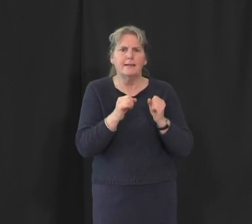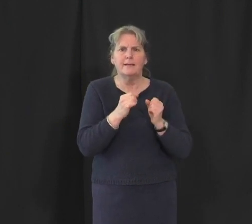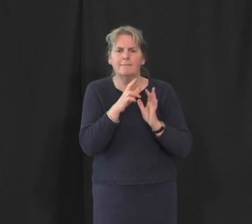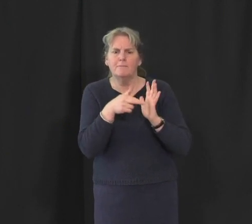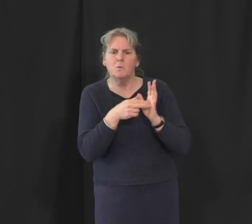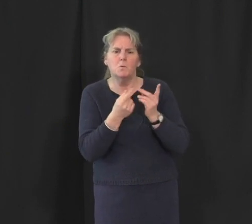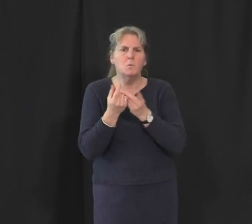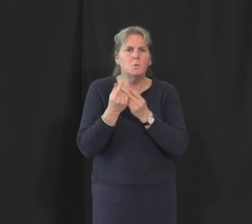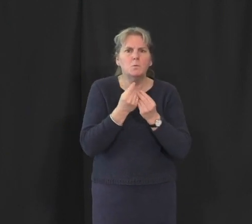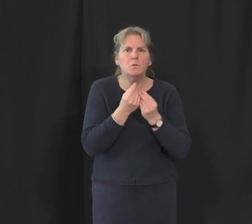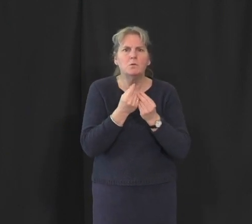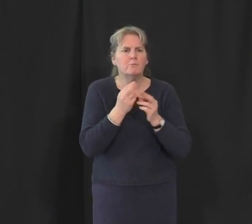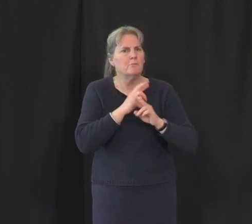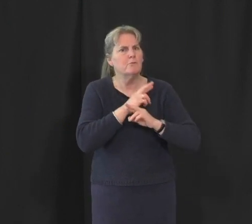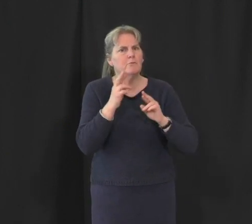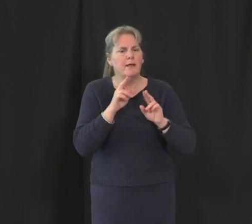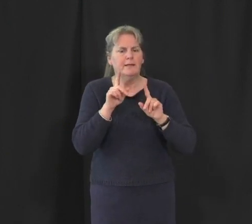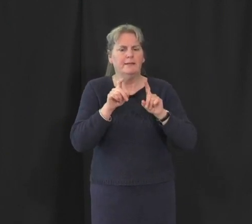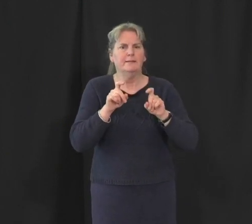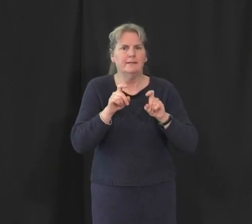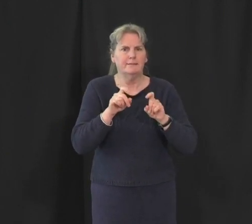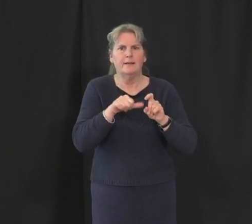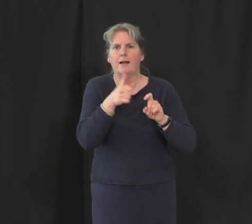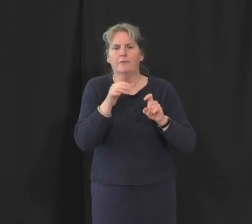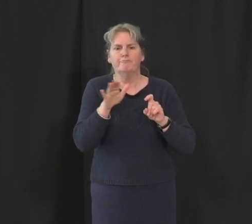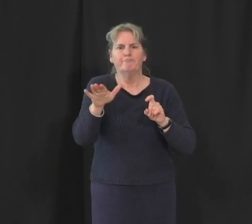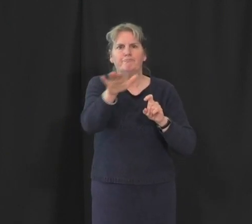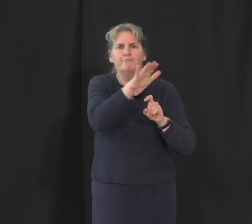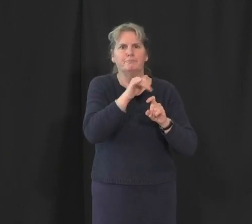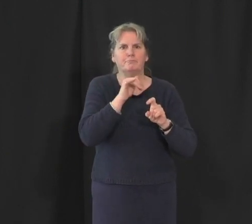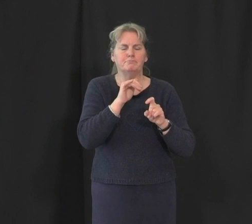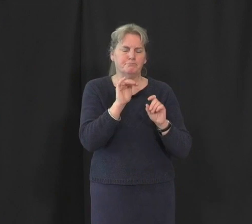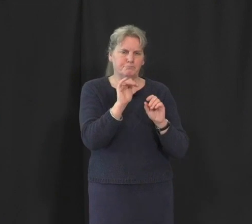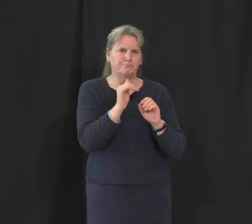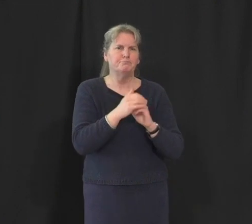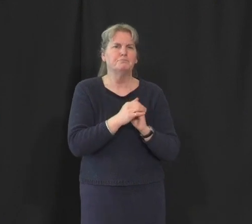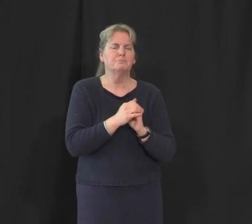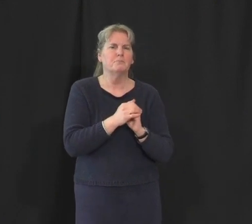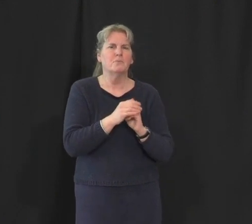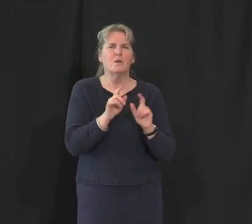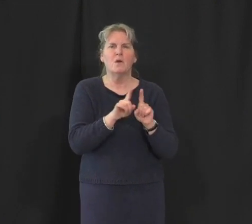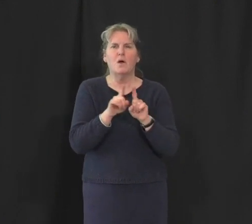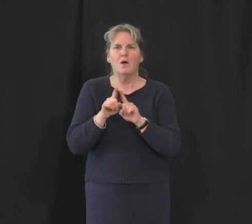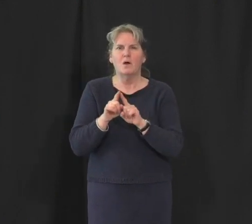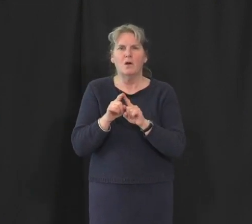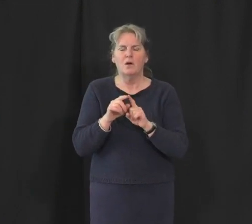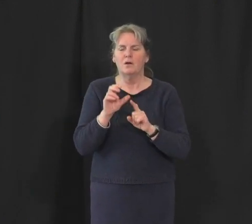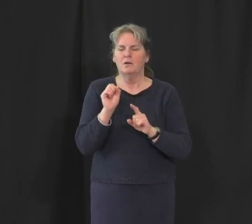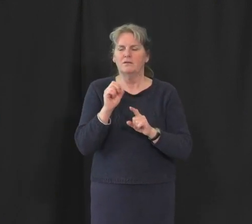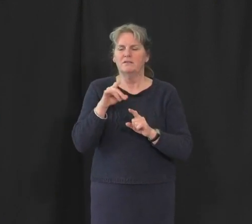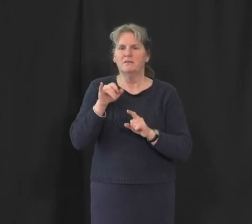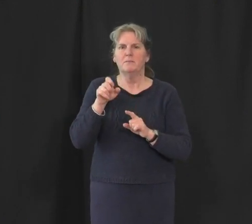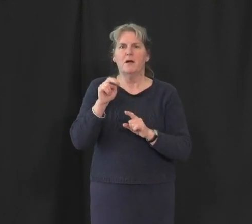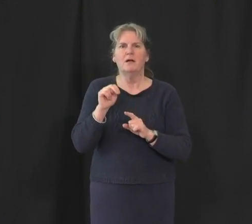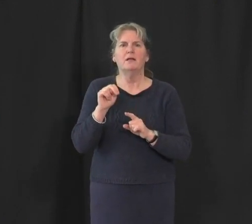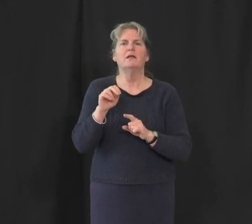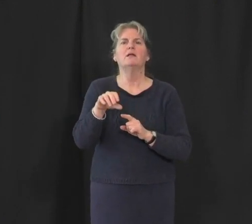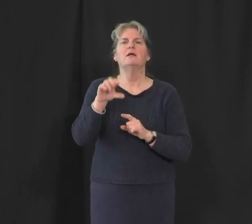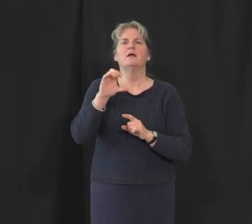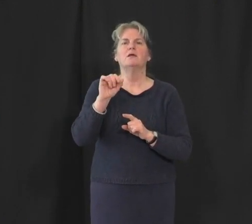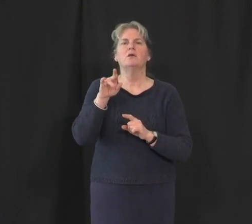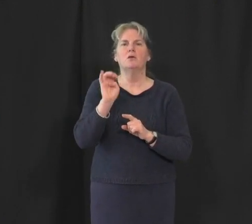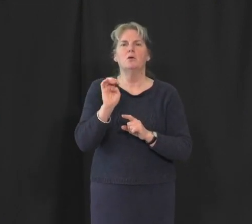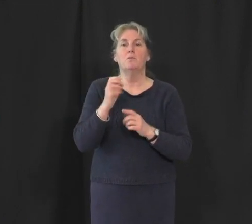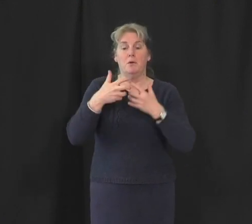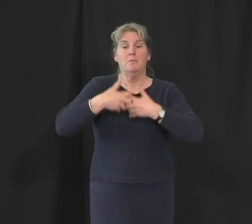role as an additional testing component. Similarly, the much-awaited Spartan Cube machines should